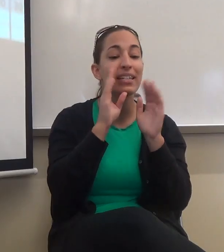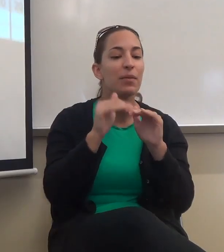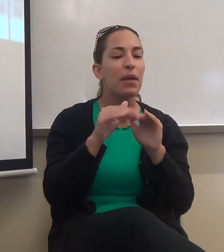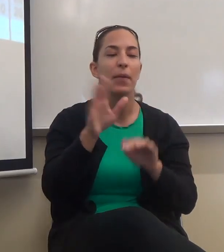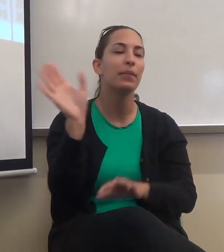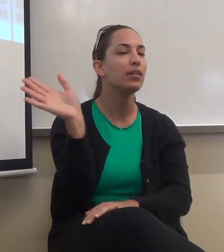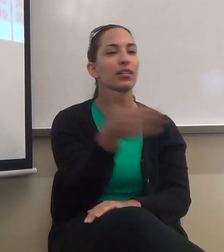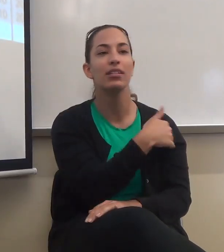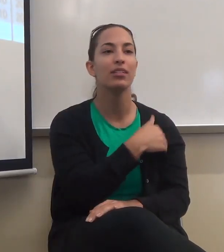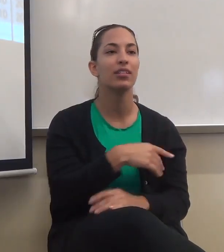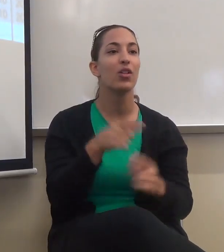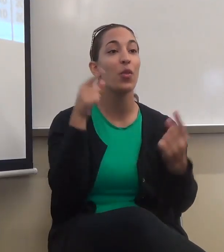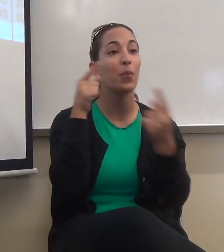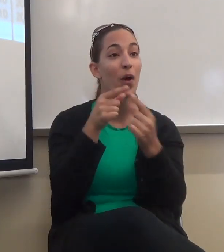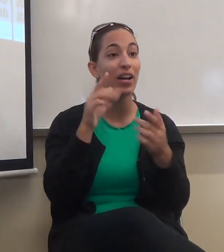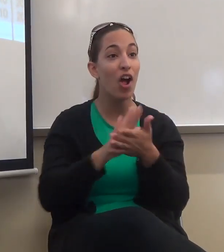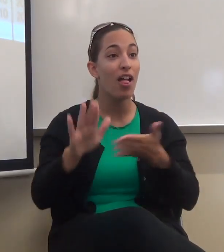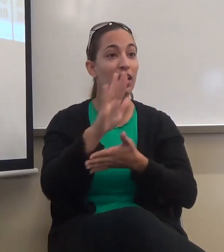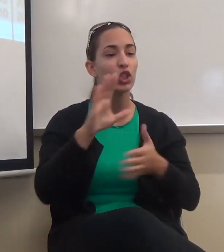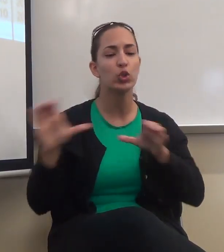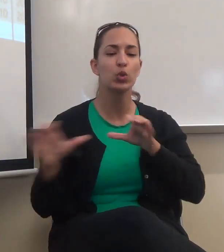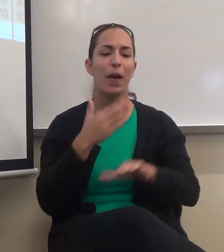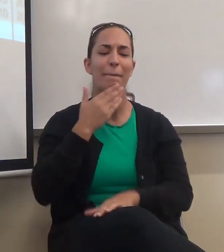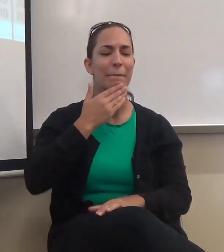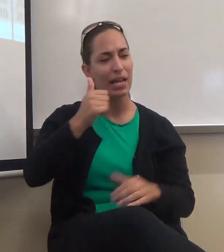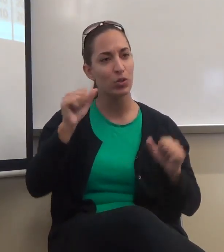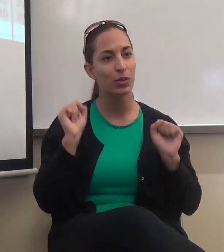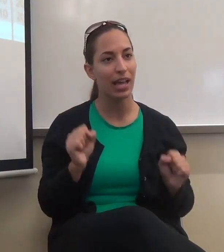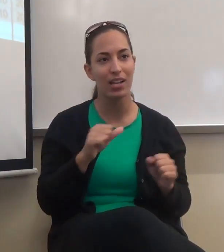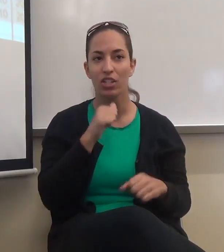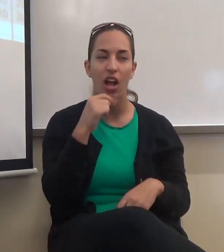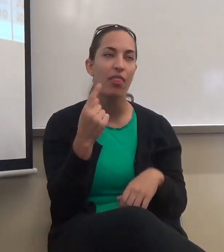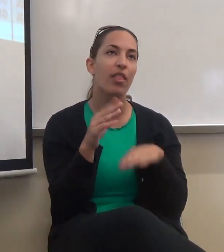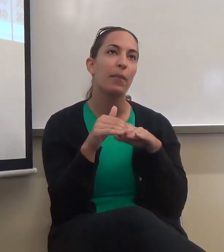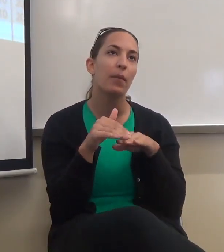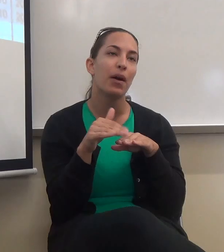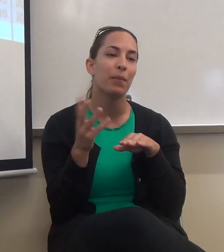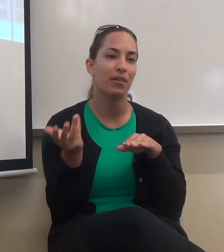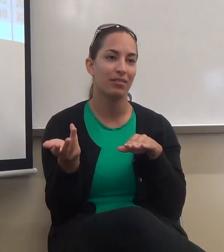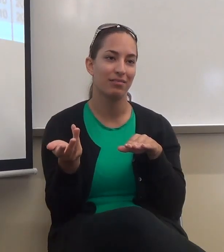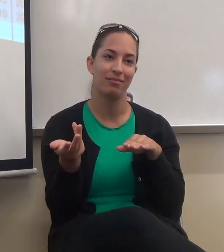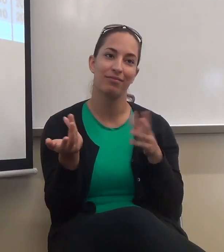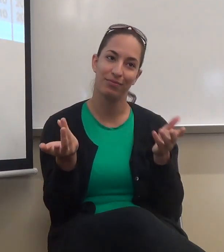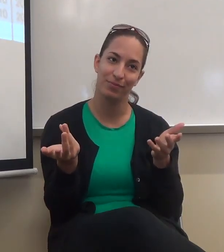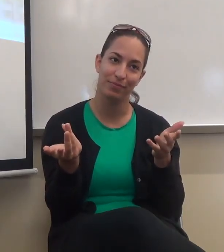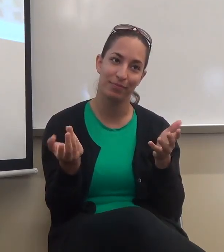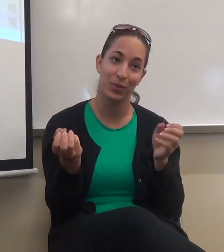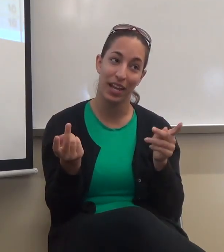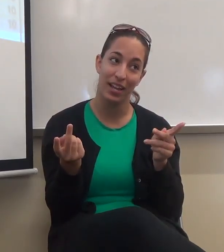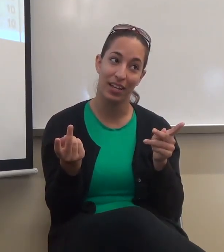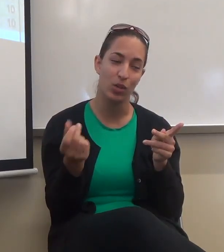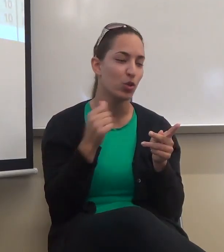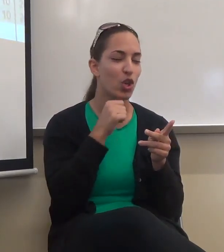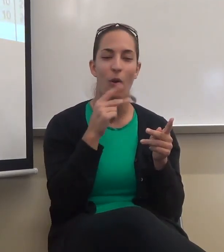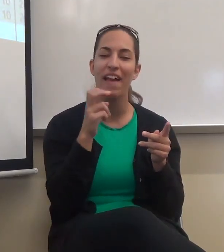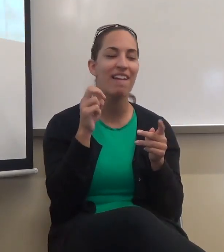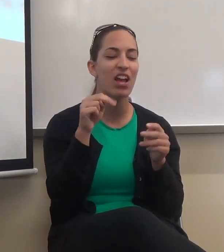in college is to do the best you can, not the minimum. Okay? So don't even look at that. All